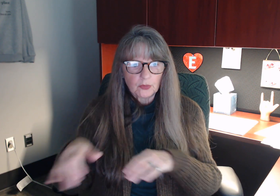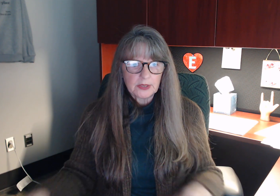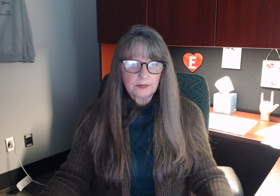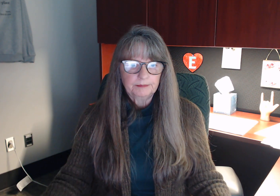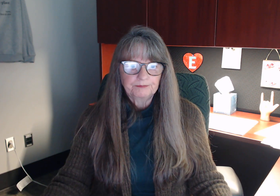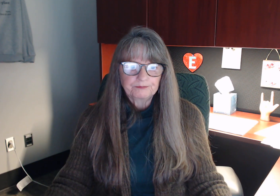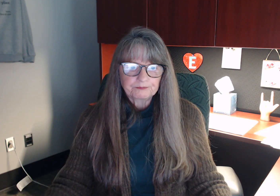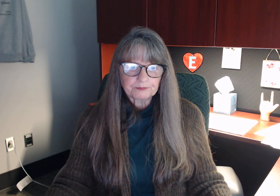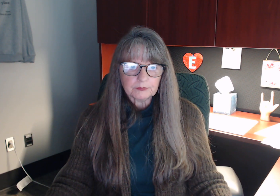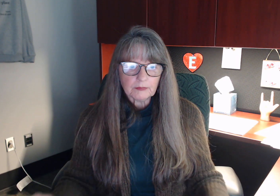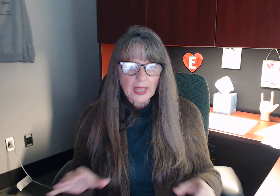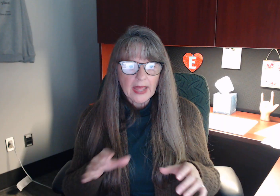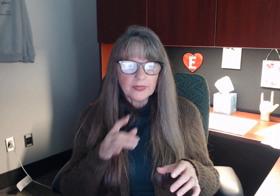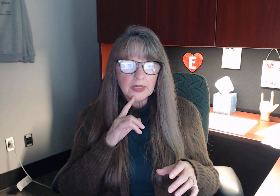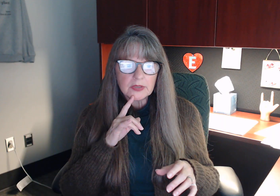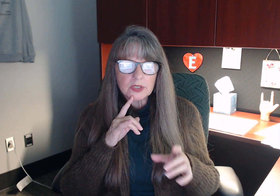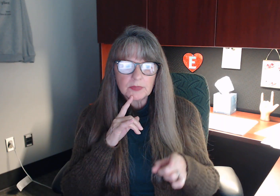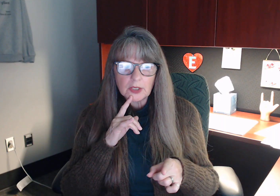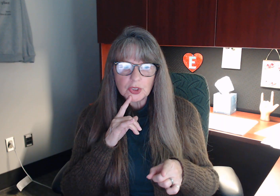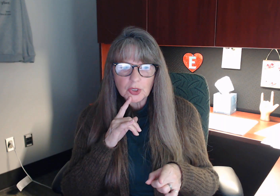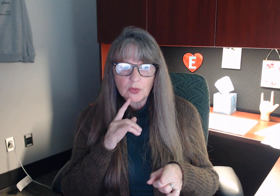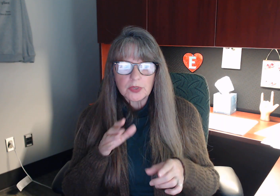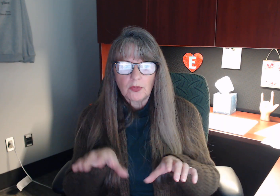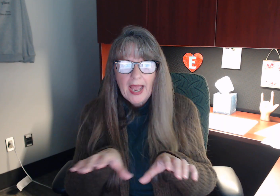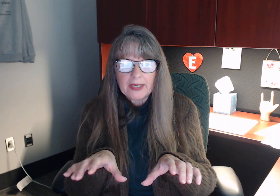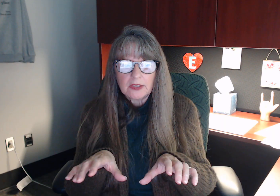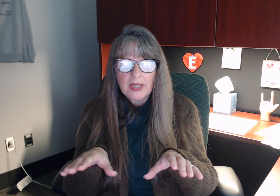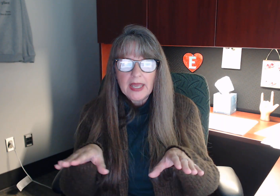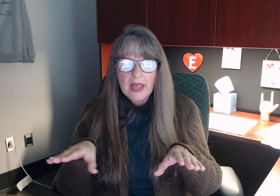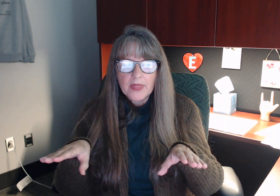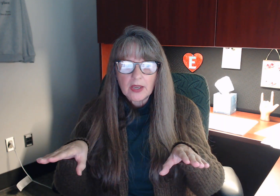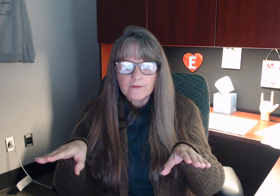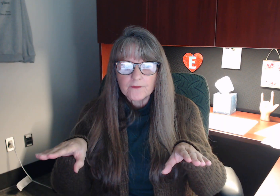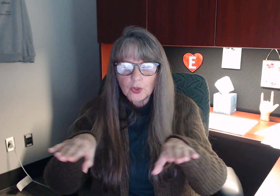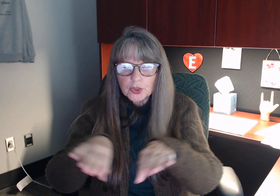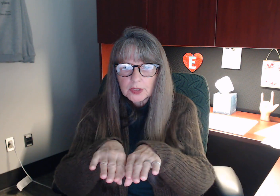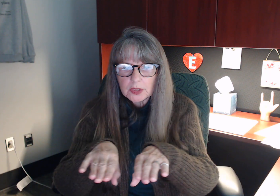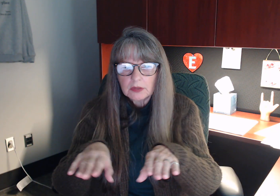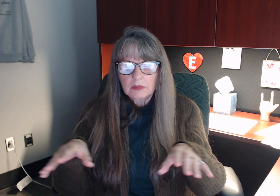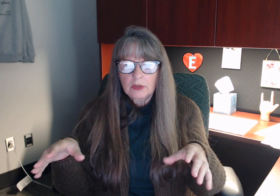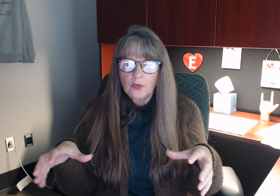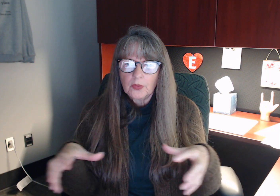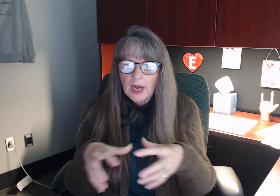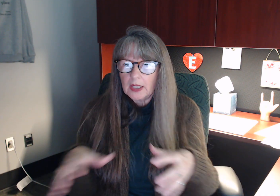boundaries. And the subduction zones that are active and the convergent, they're kind of getting